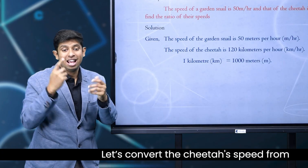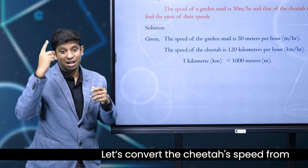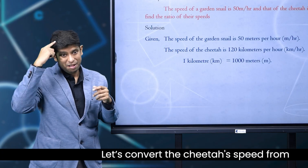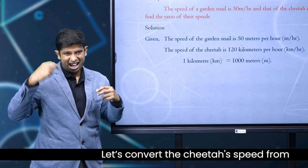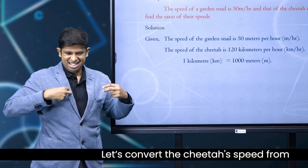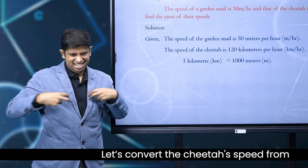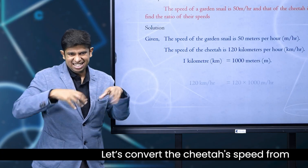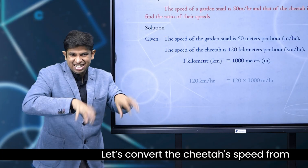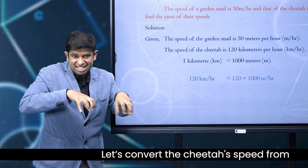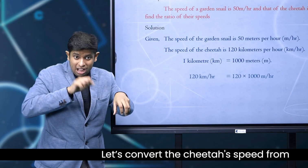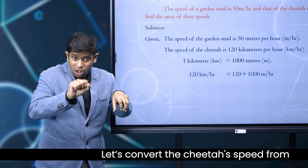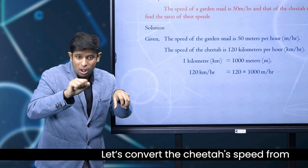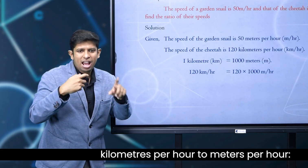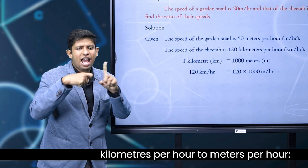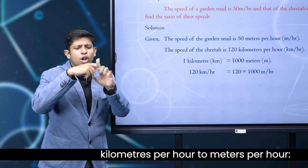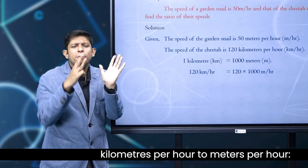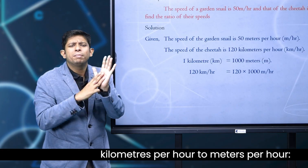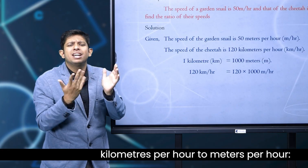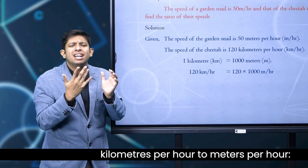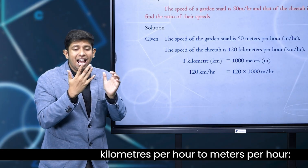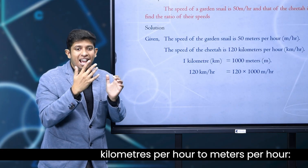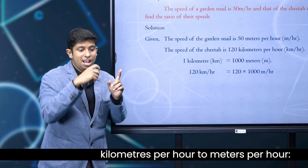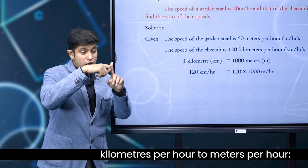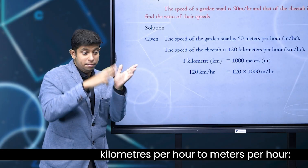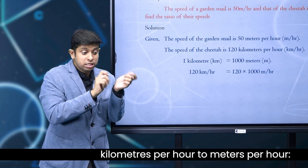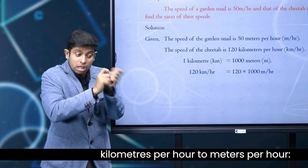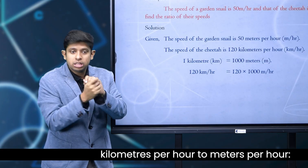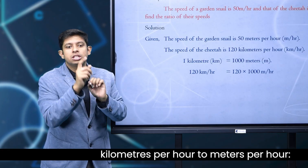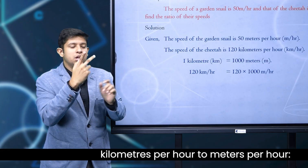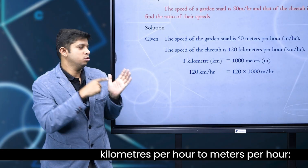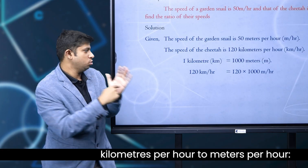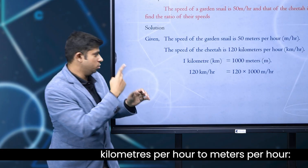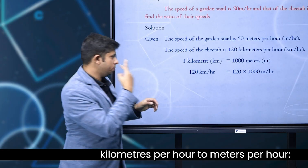Let's convert the cheetah speed from kilometers per hour to meters per hour.